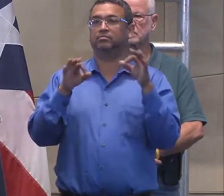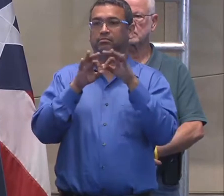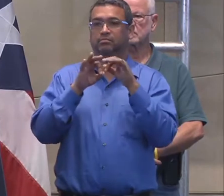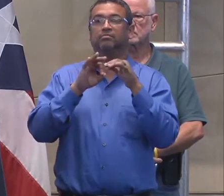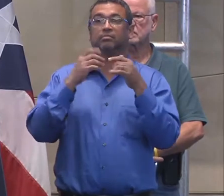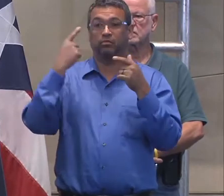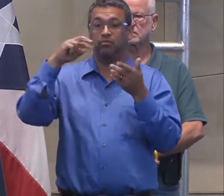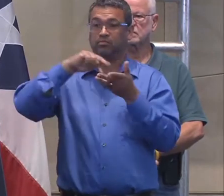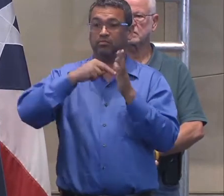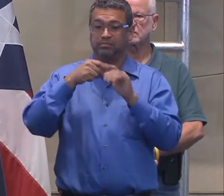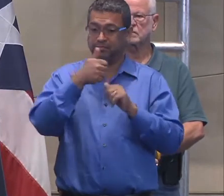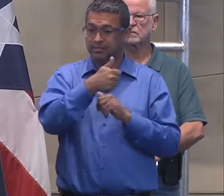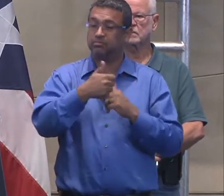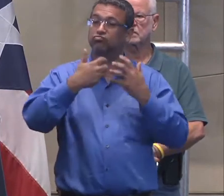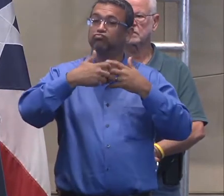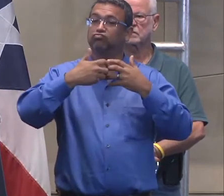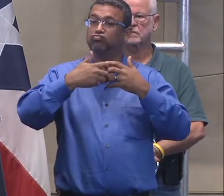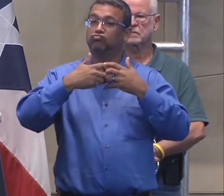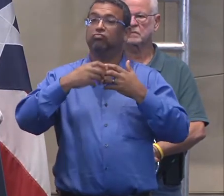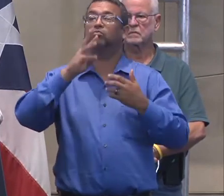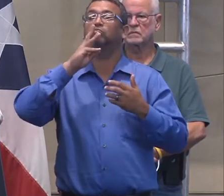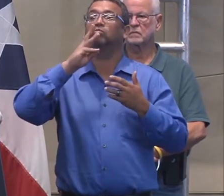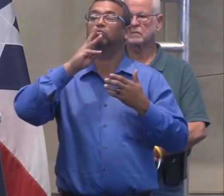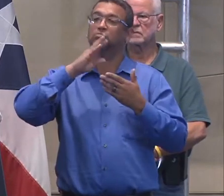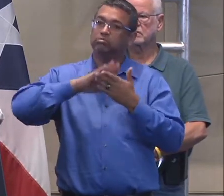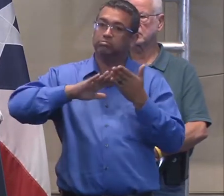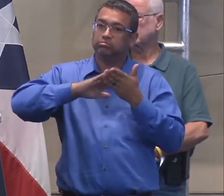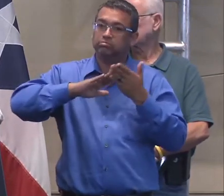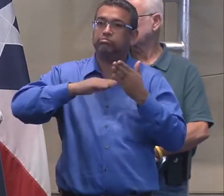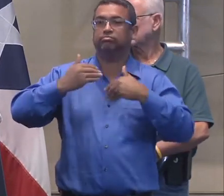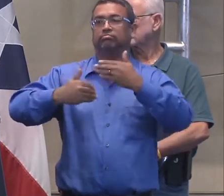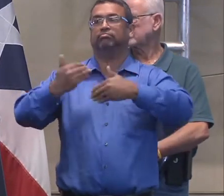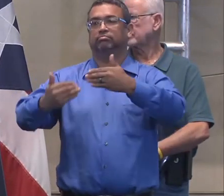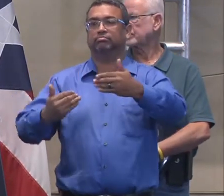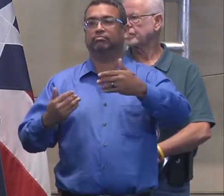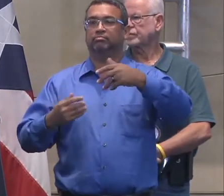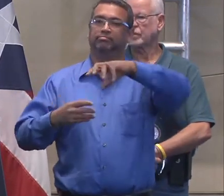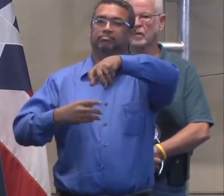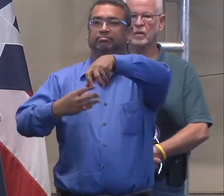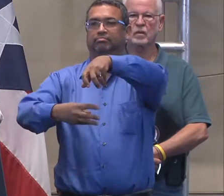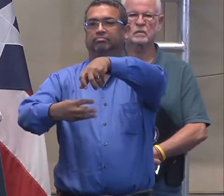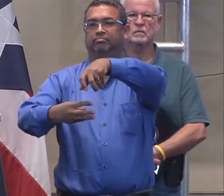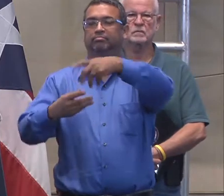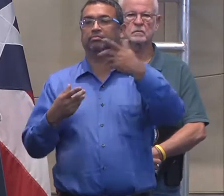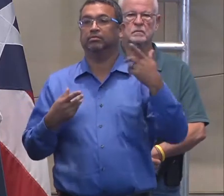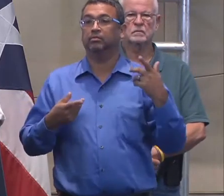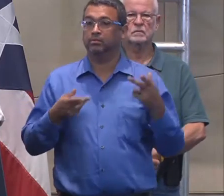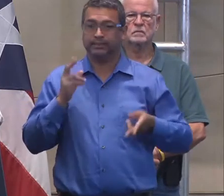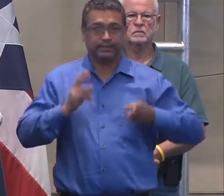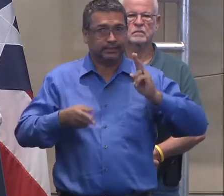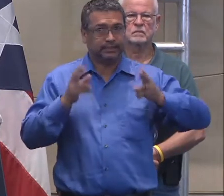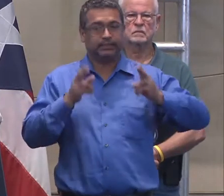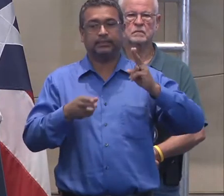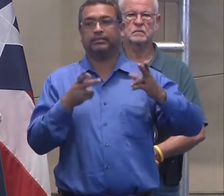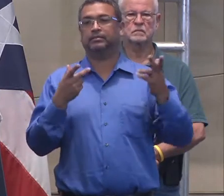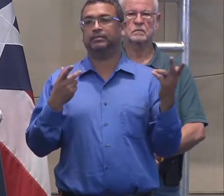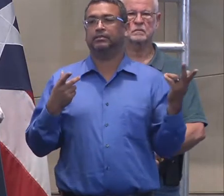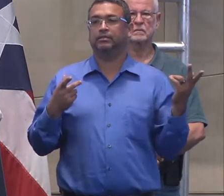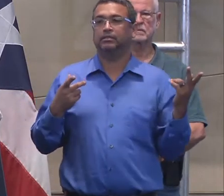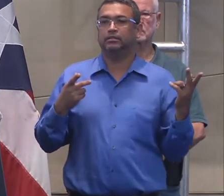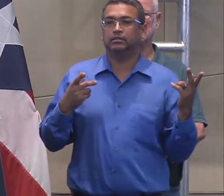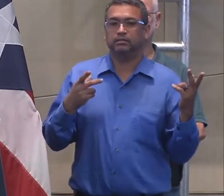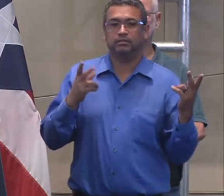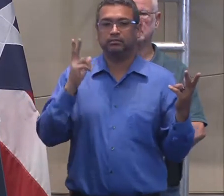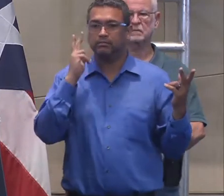priority sites is another priority. So we are working diligently to make sure that our